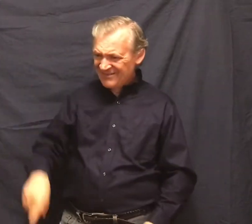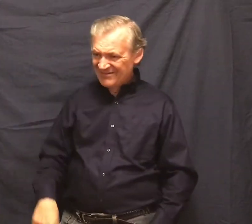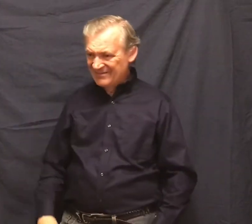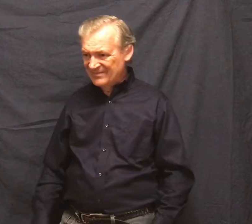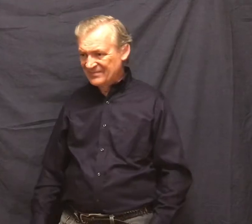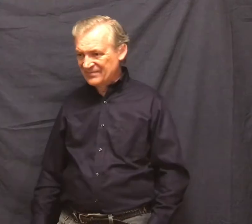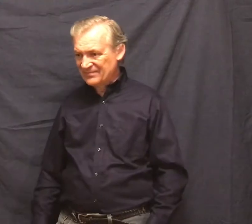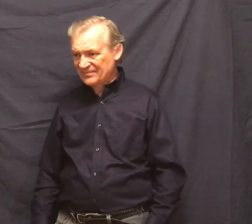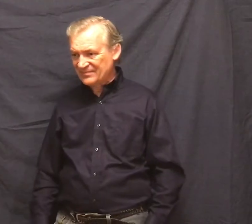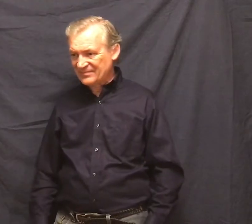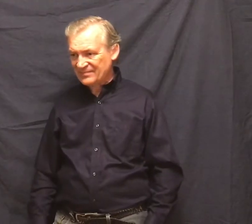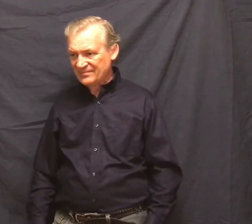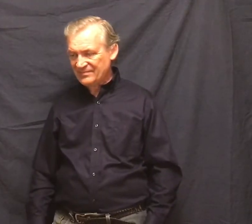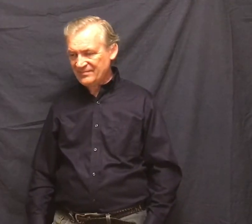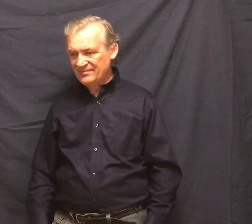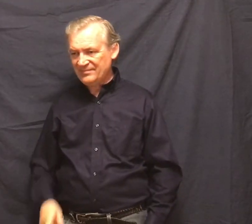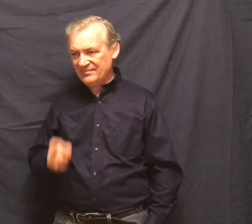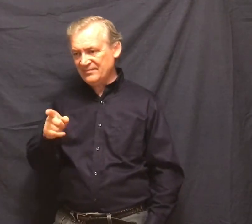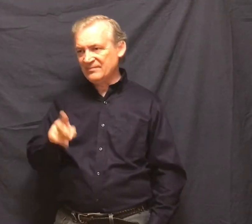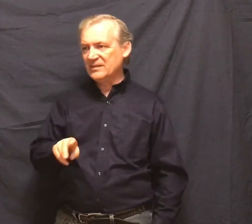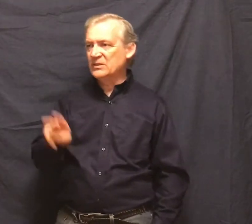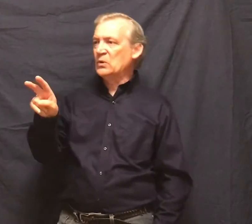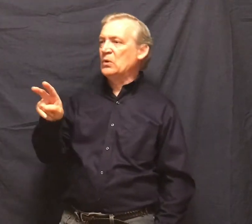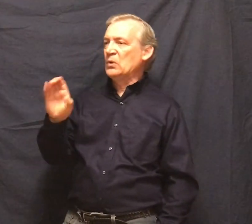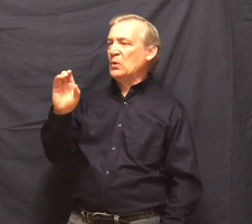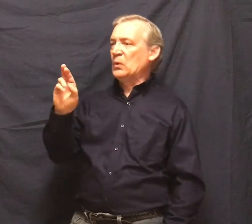He turned to Curly's wife. You better go home now, he said quietly.